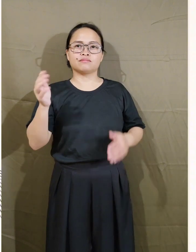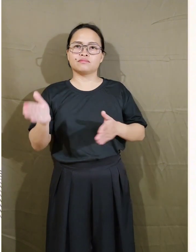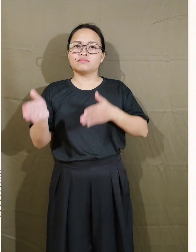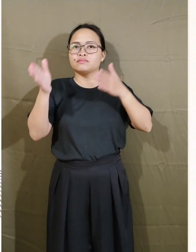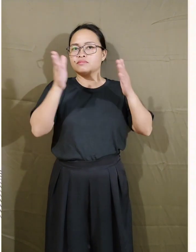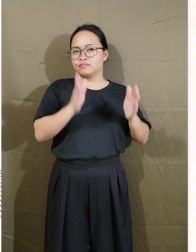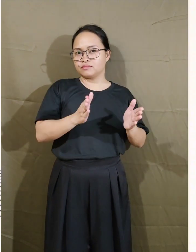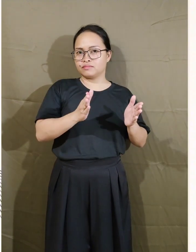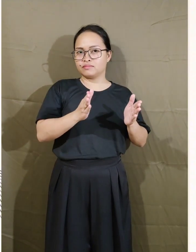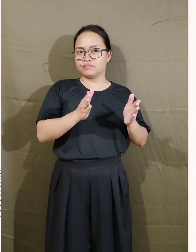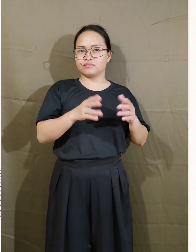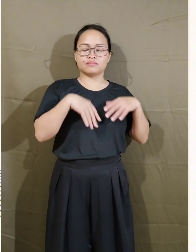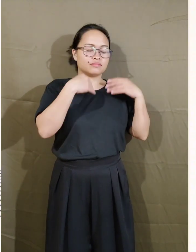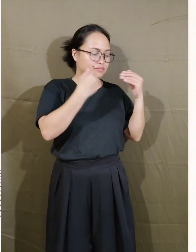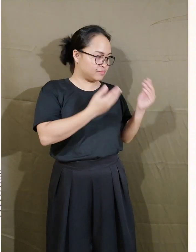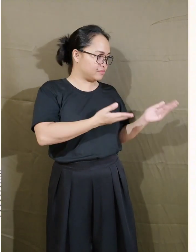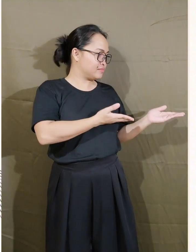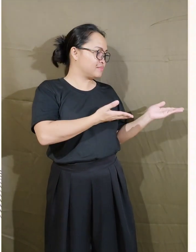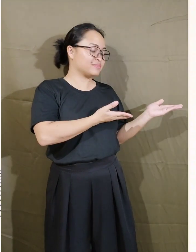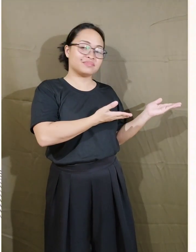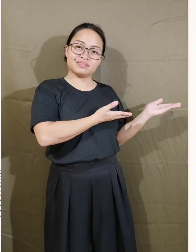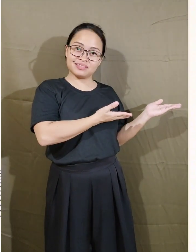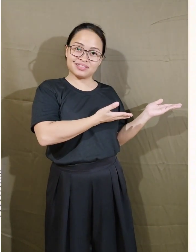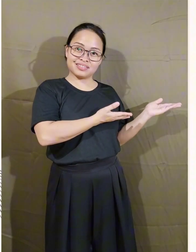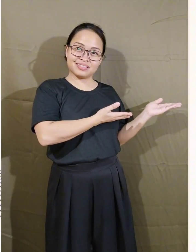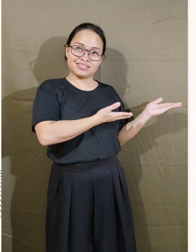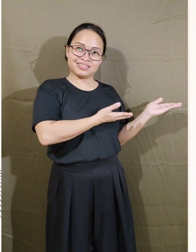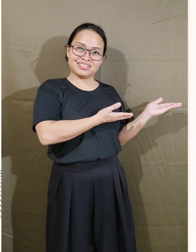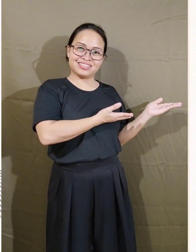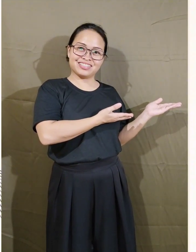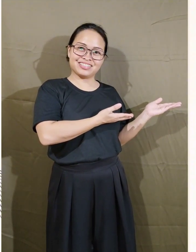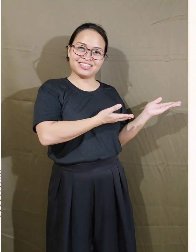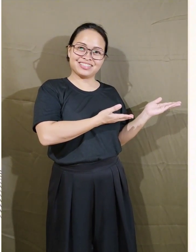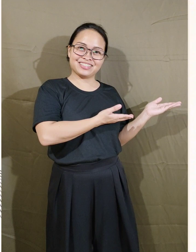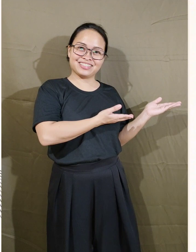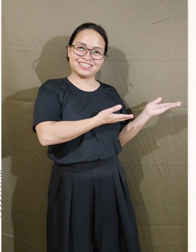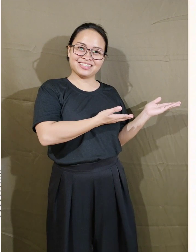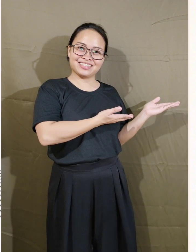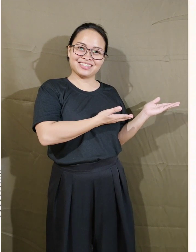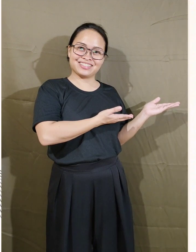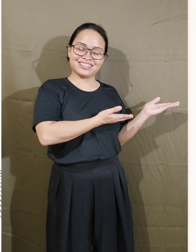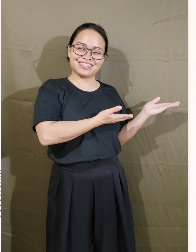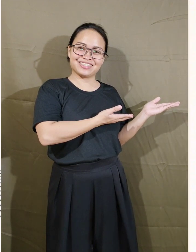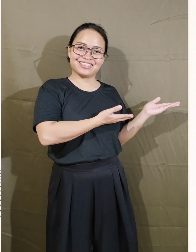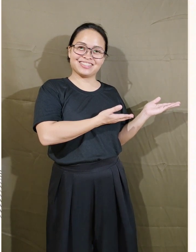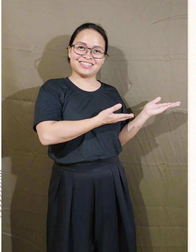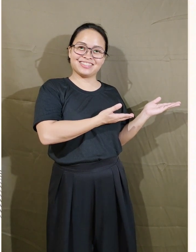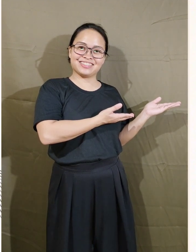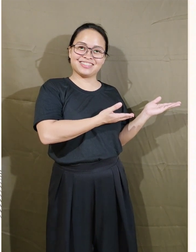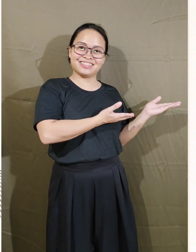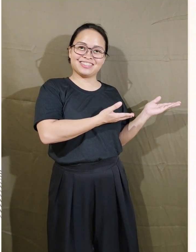Next, 4 10 peso coins minus 1 10 peso coin.